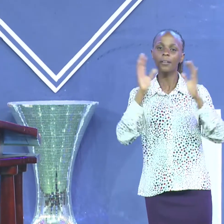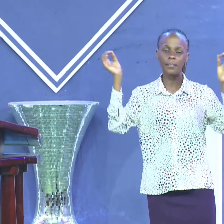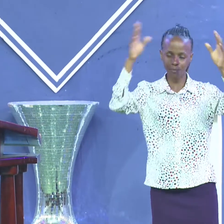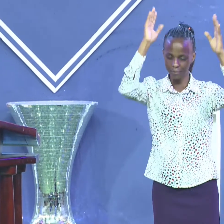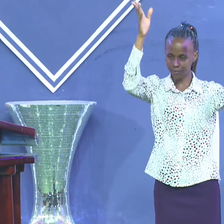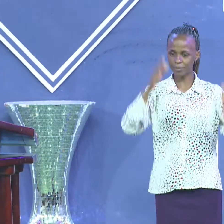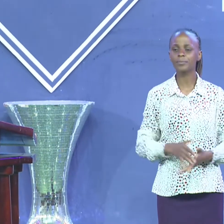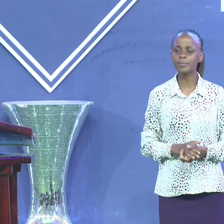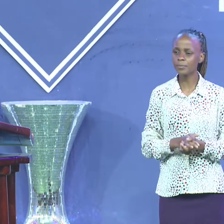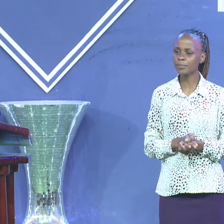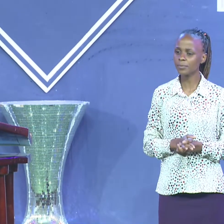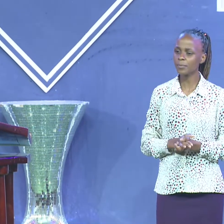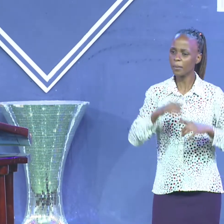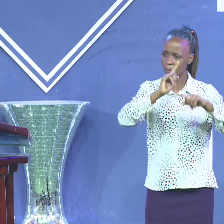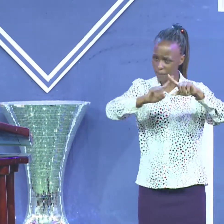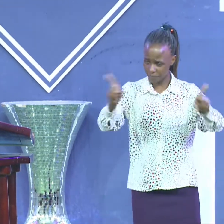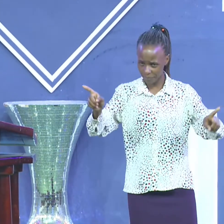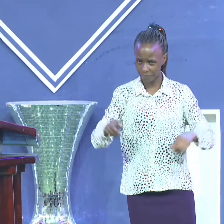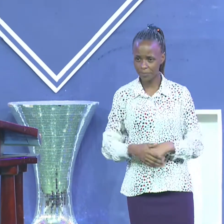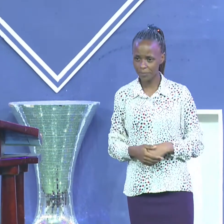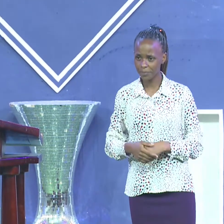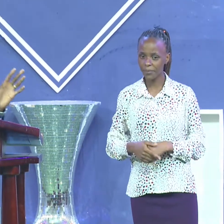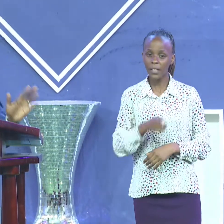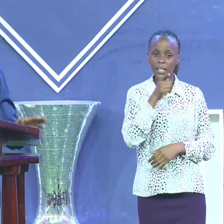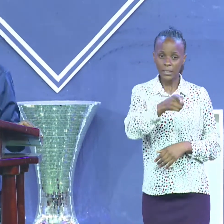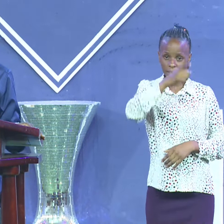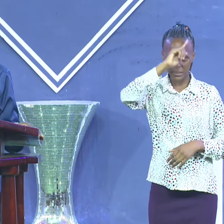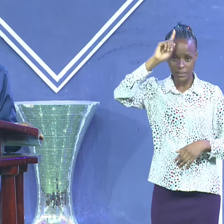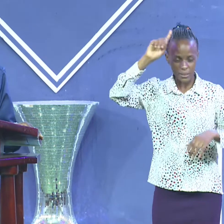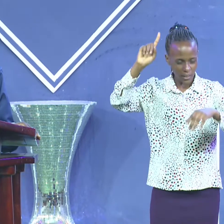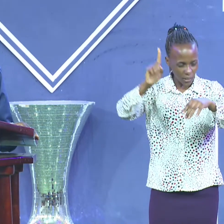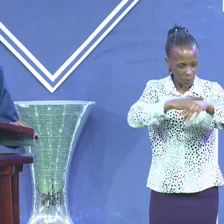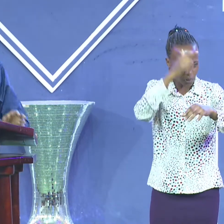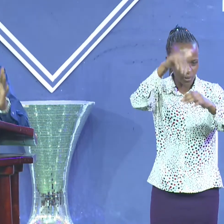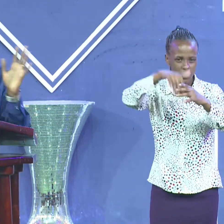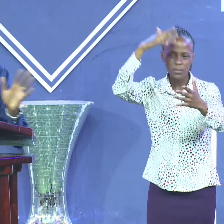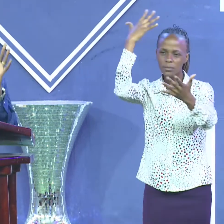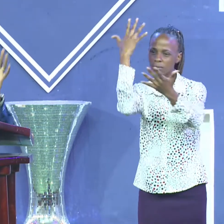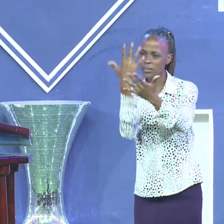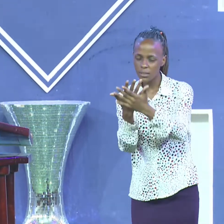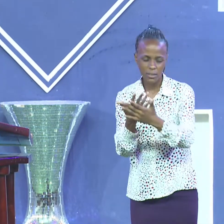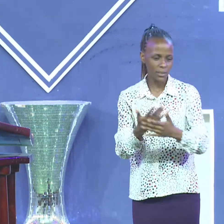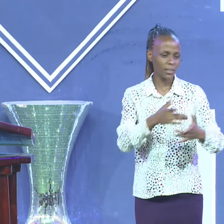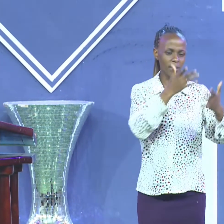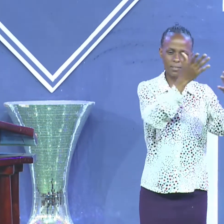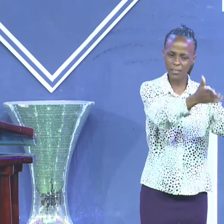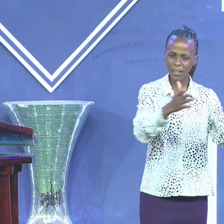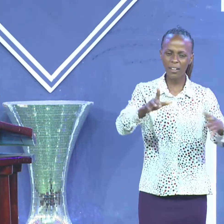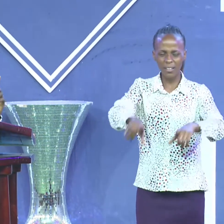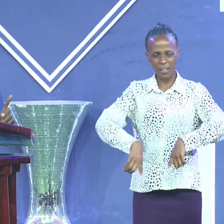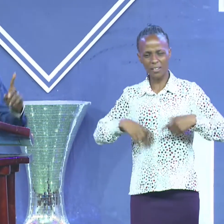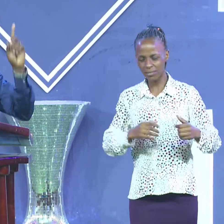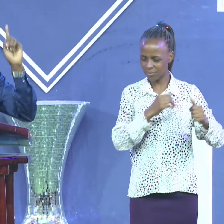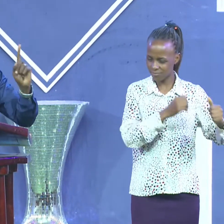the Lord. But when this king was in the prison, when life